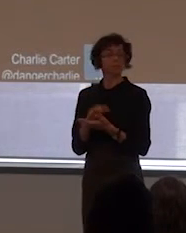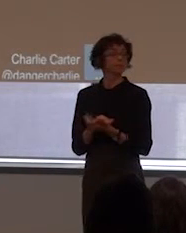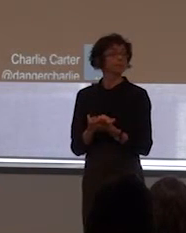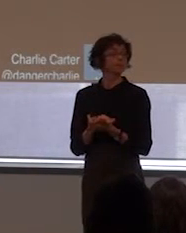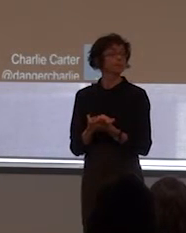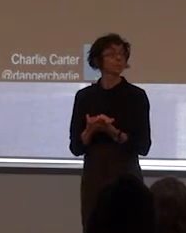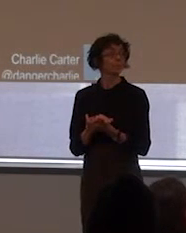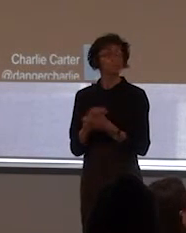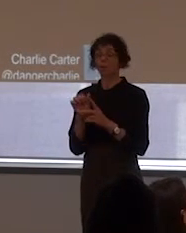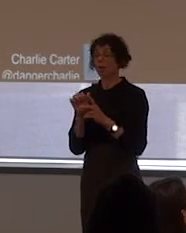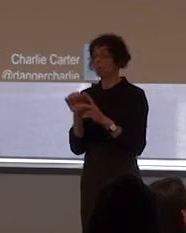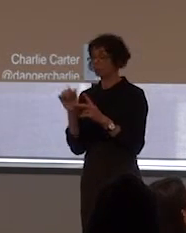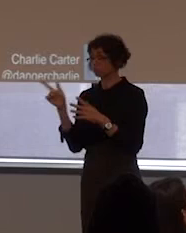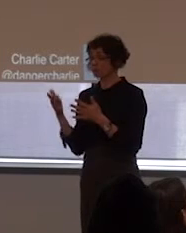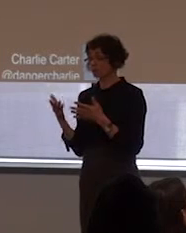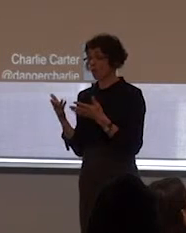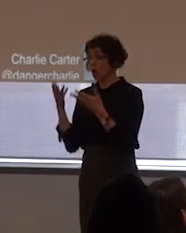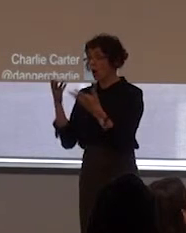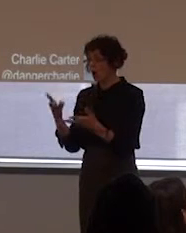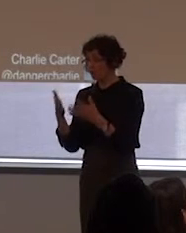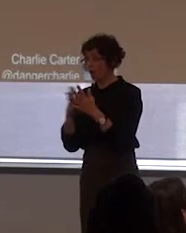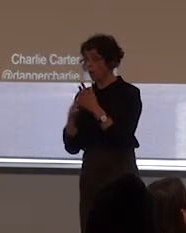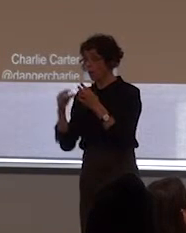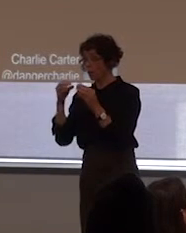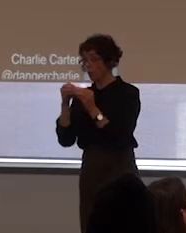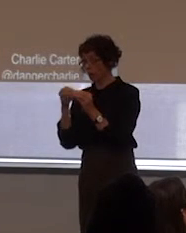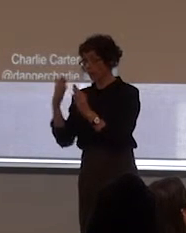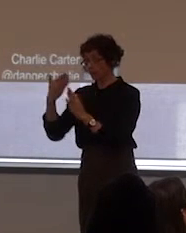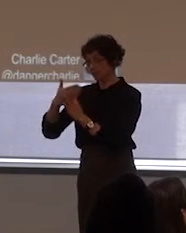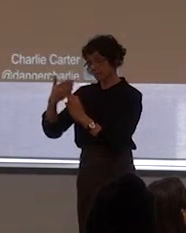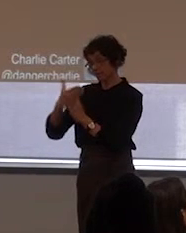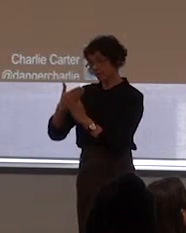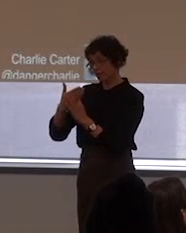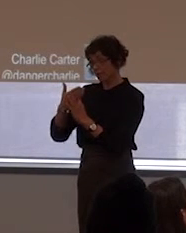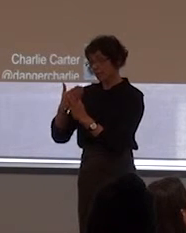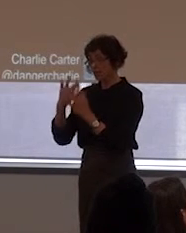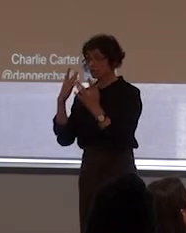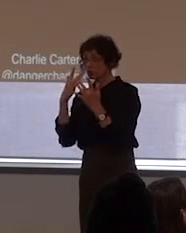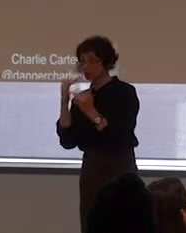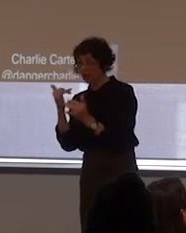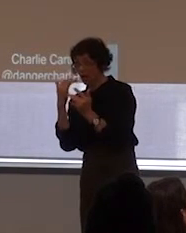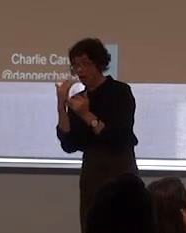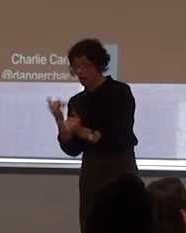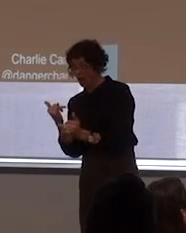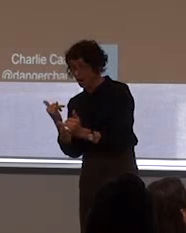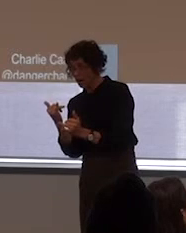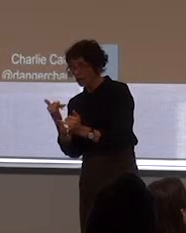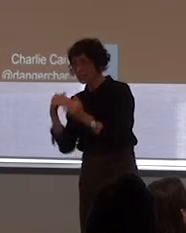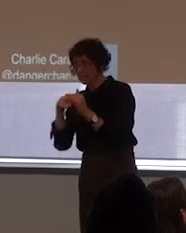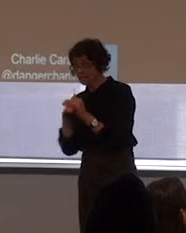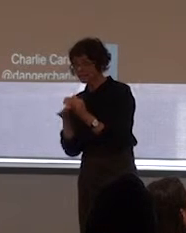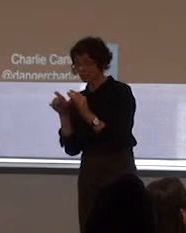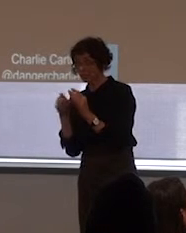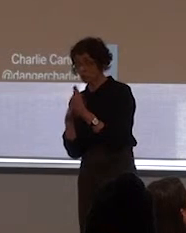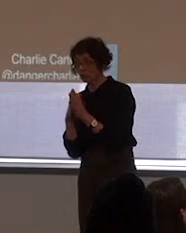They also offer a web accessibility checker within Chrome. And if you look on